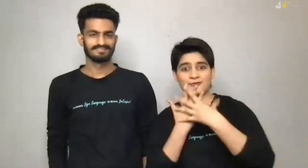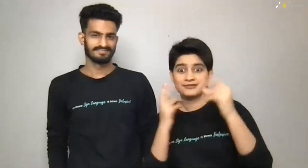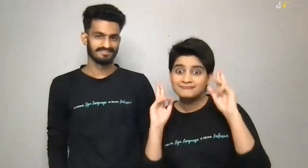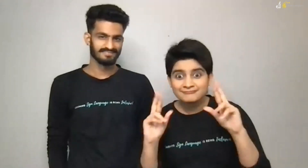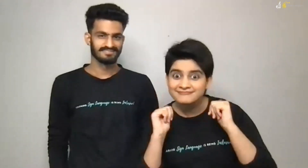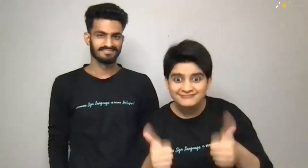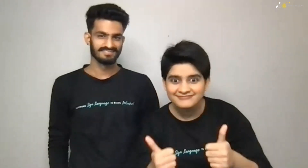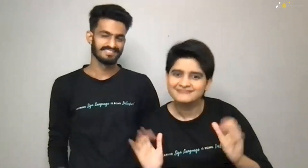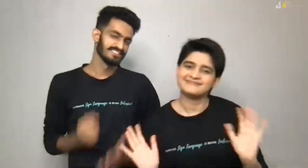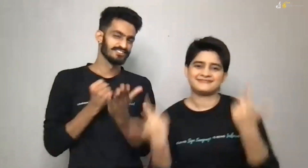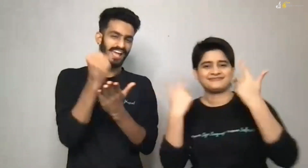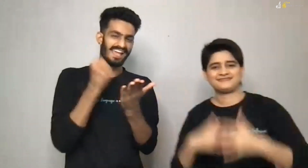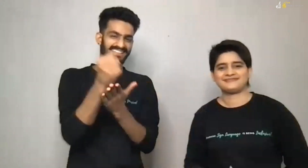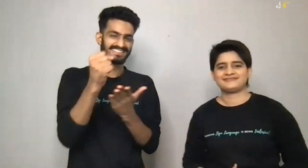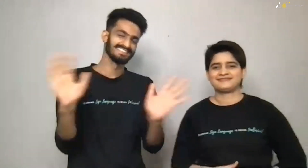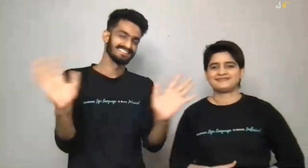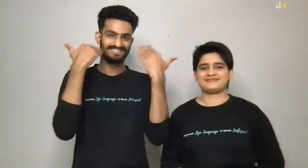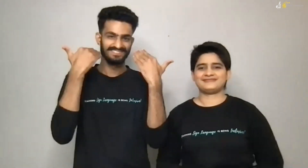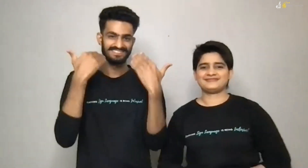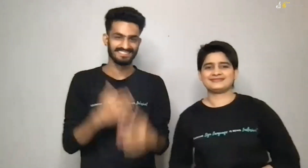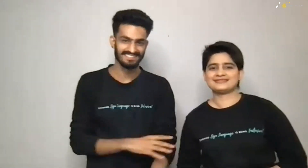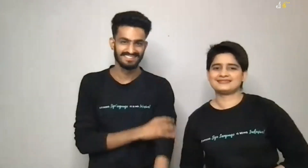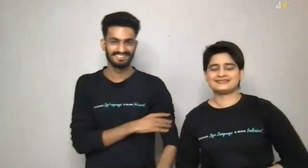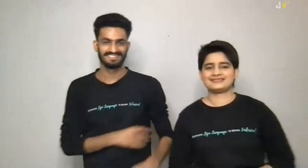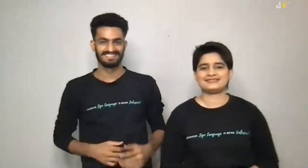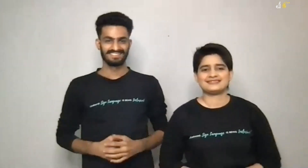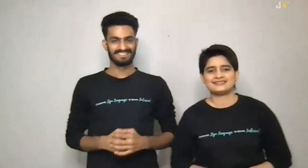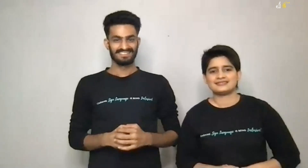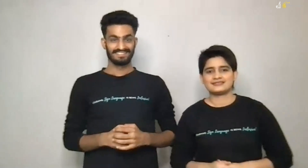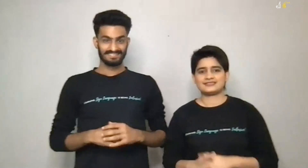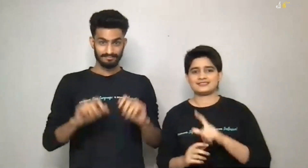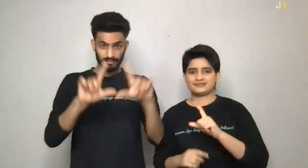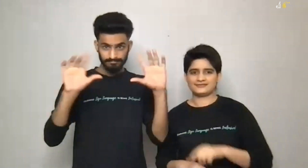and we can, enjoy it, and we'll sign it slowly. Let's try it.